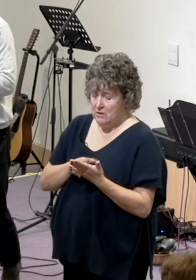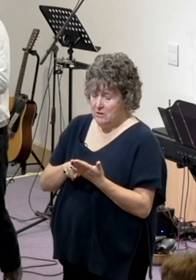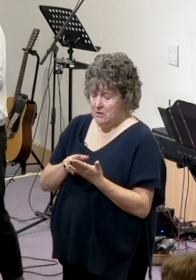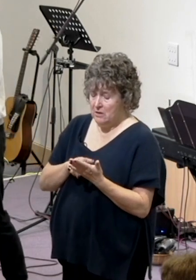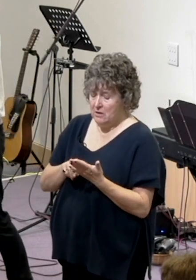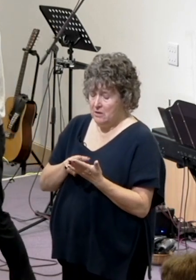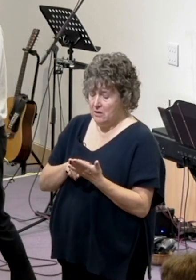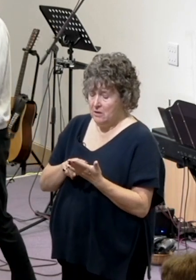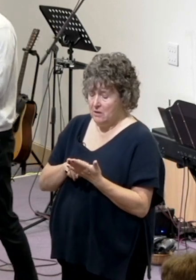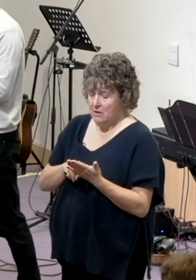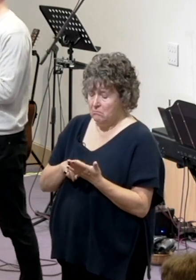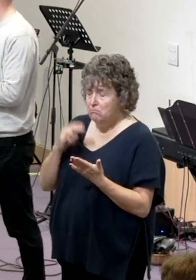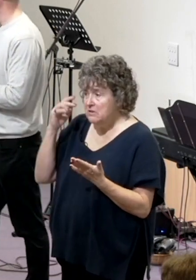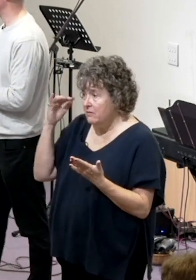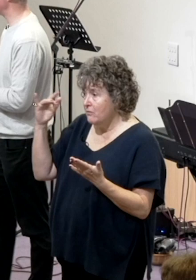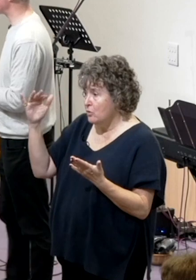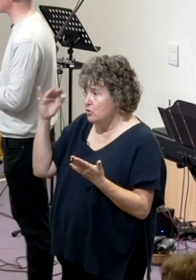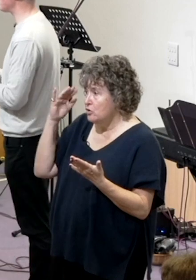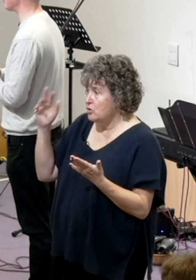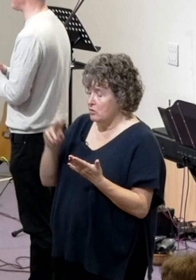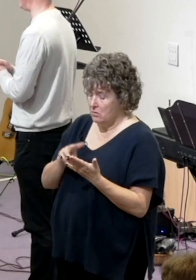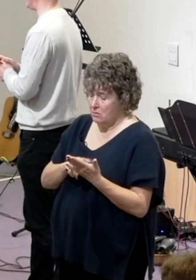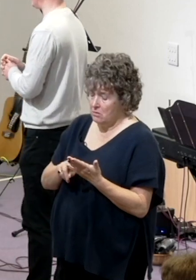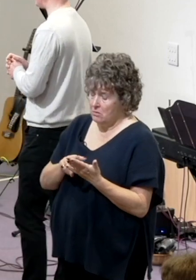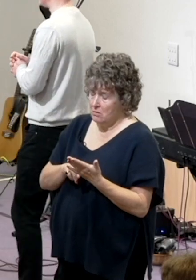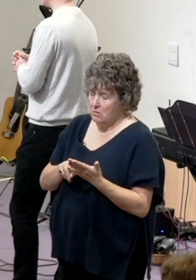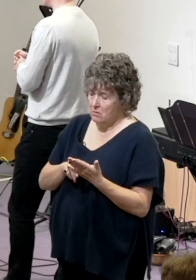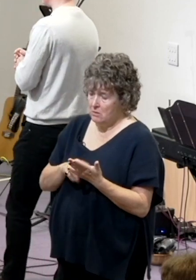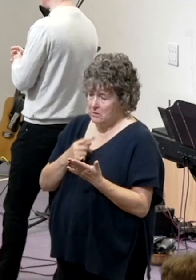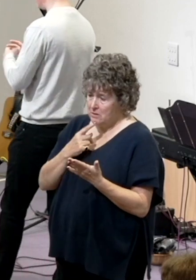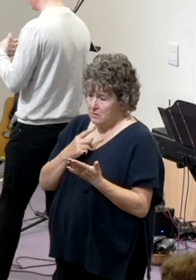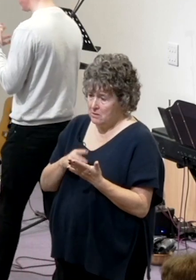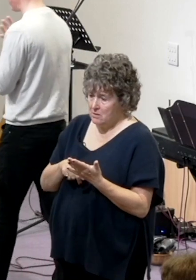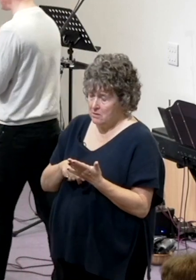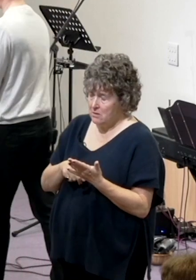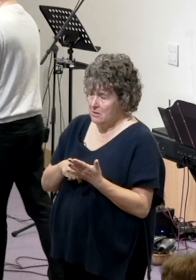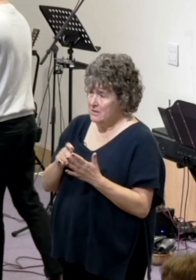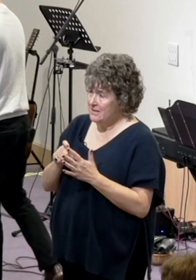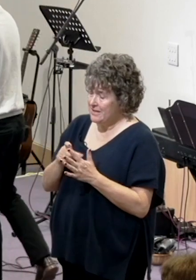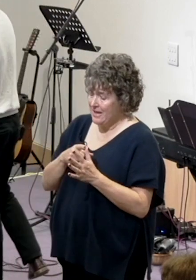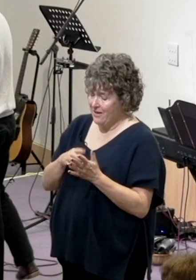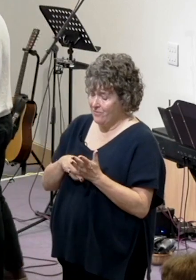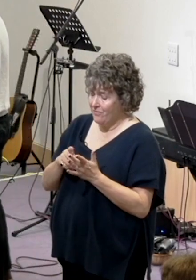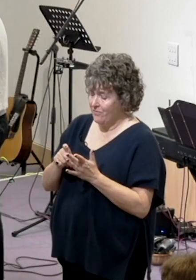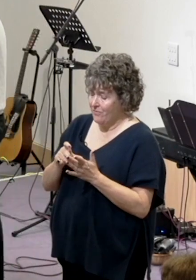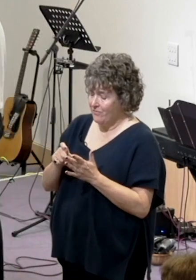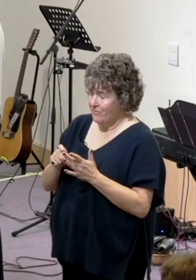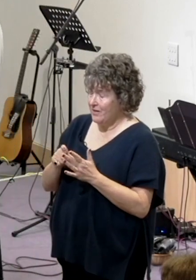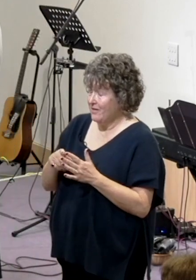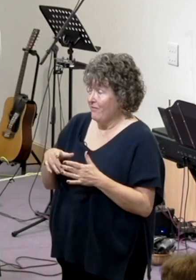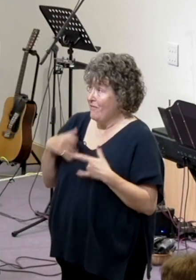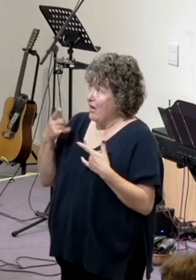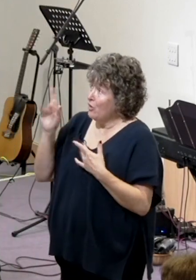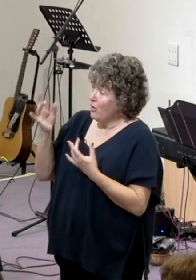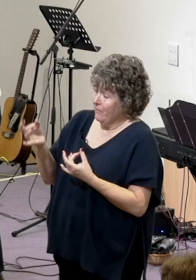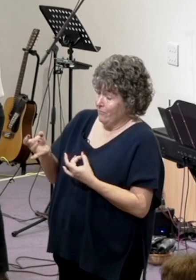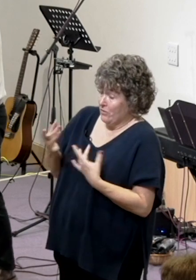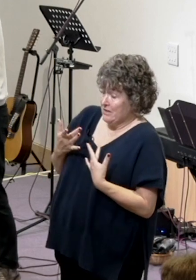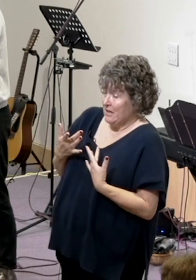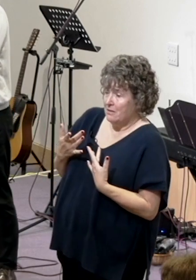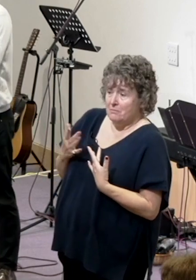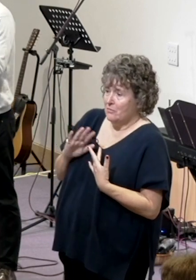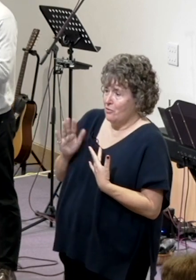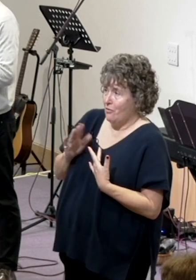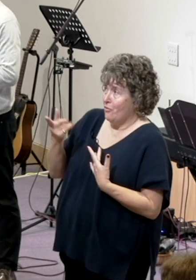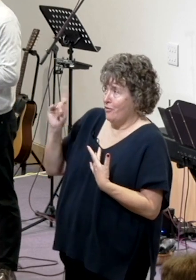about this passage, the devotion talked about how David felt like God had forsaken him, but actually God